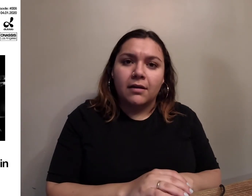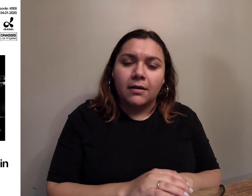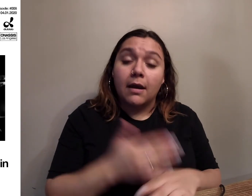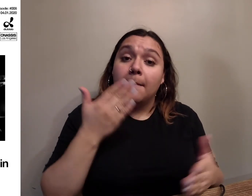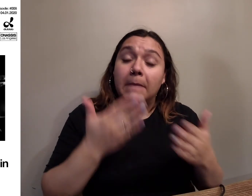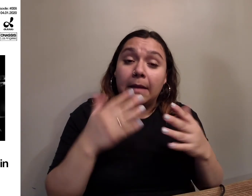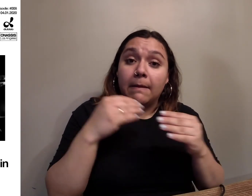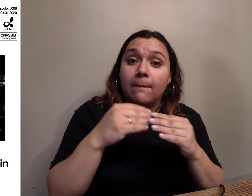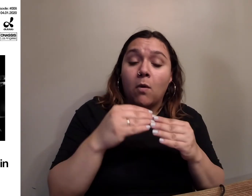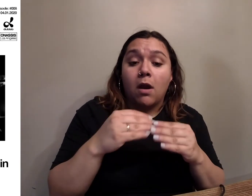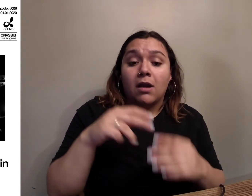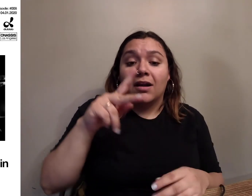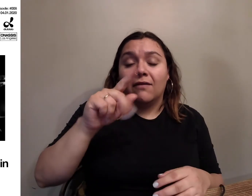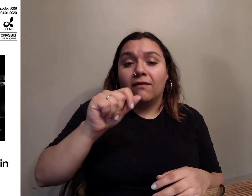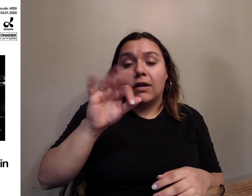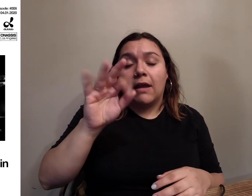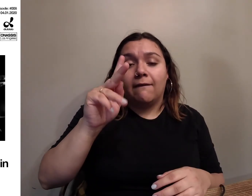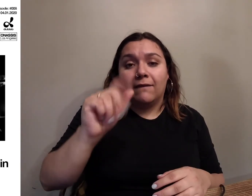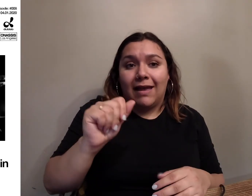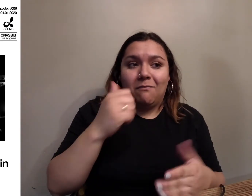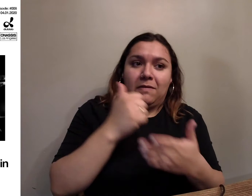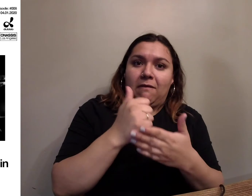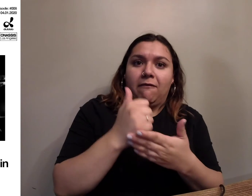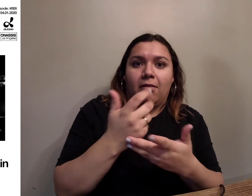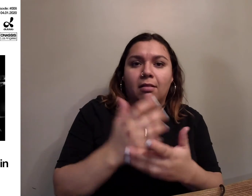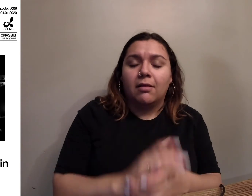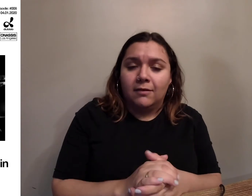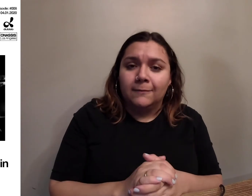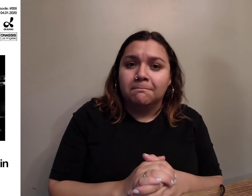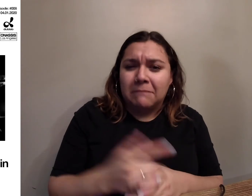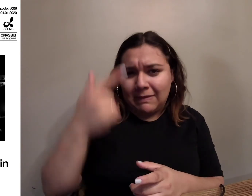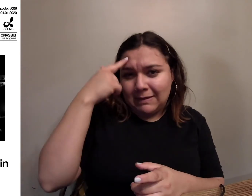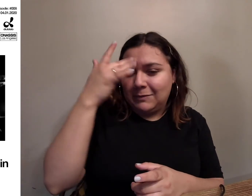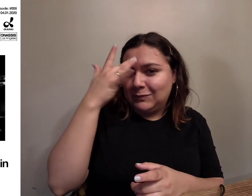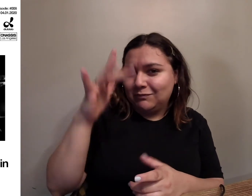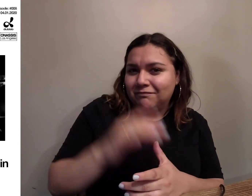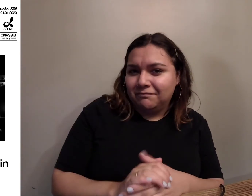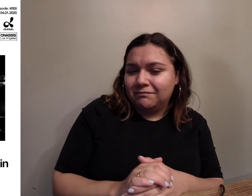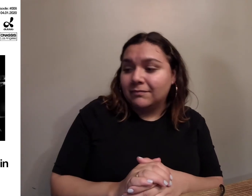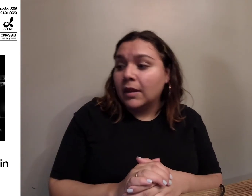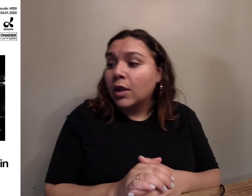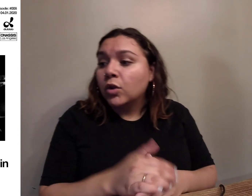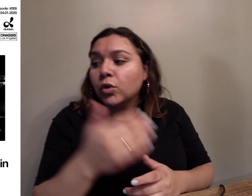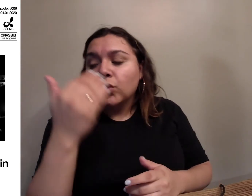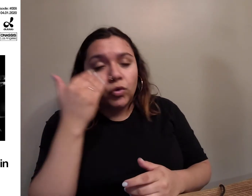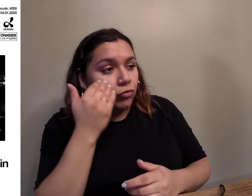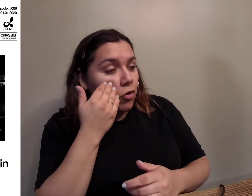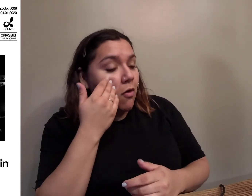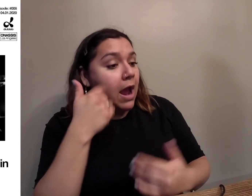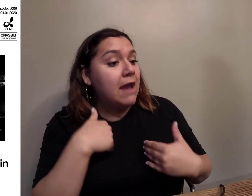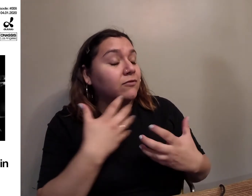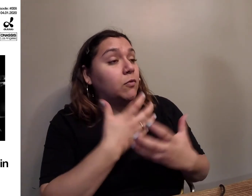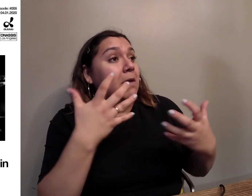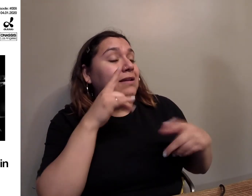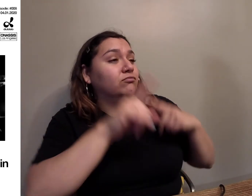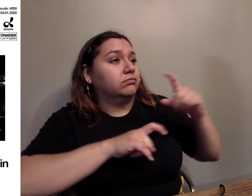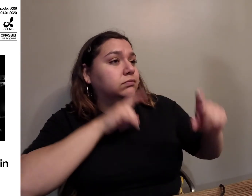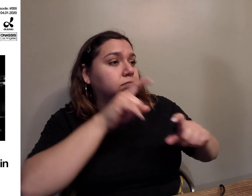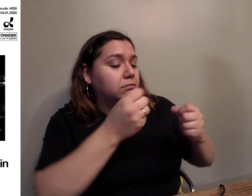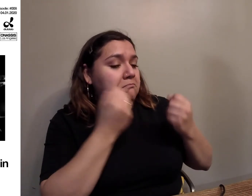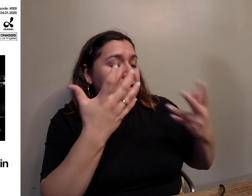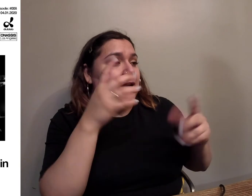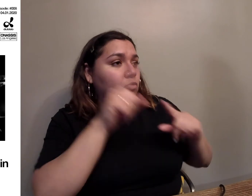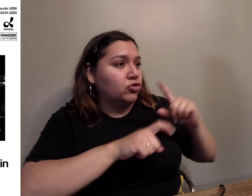maybe some more Kafka would be a start, yeah. You know, I have so many more